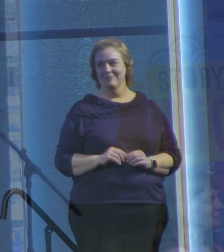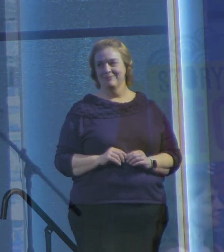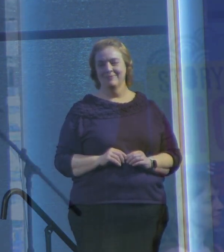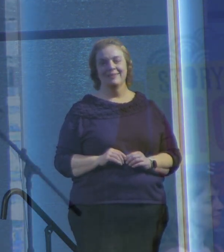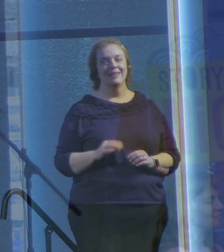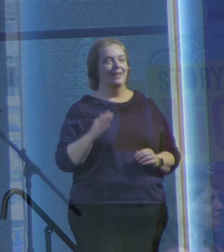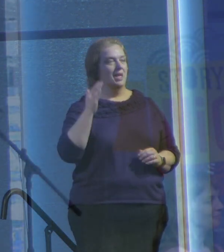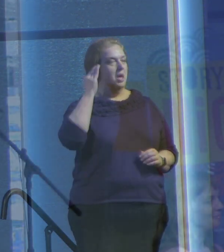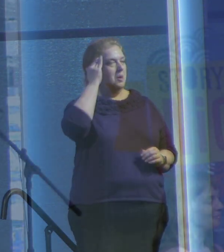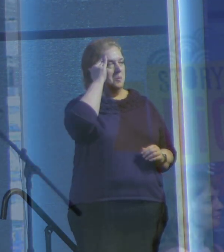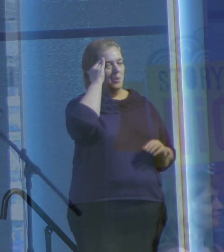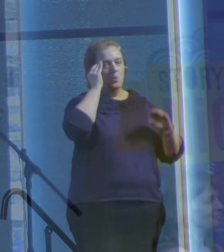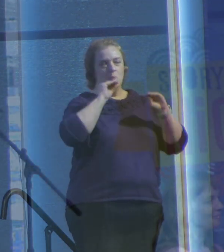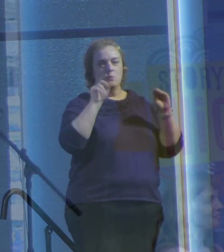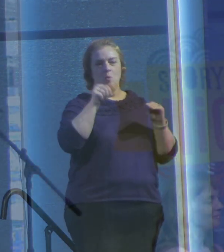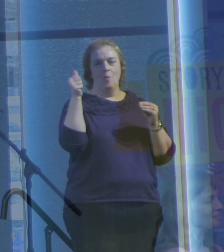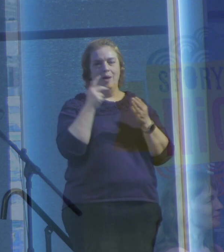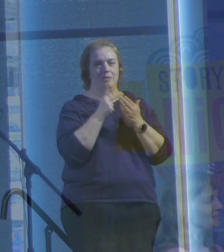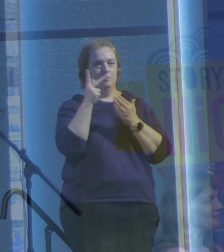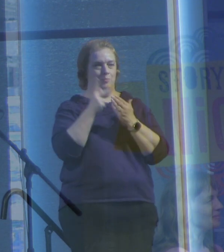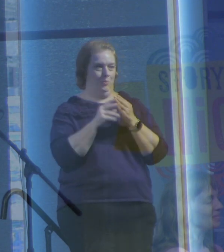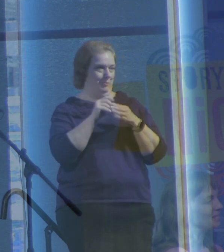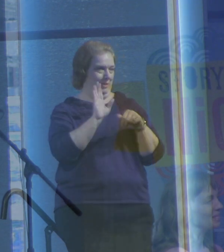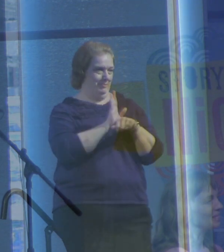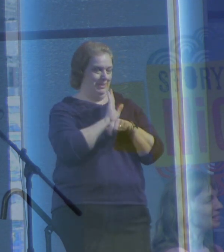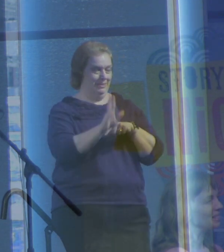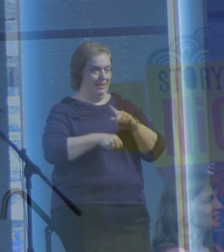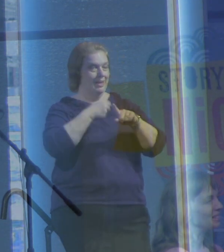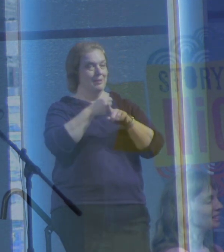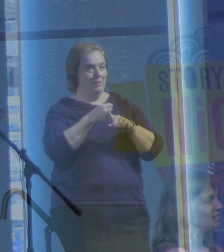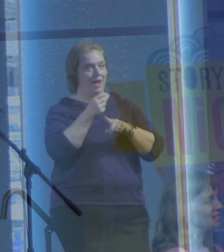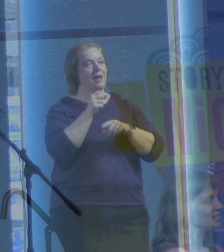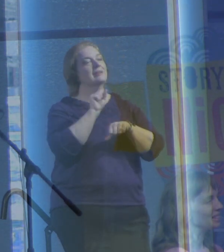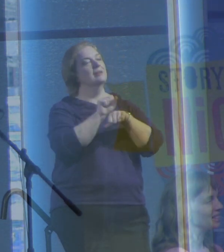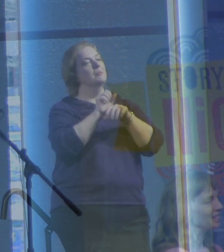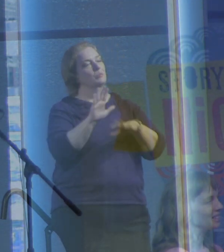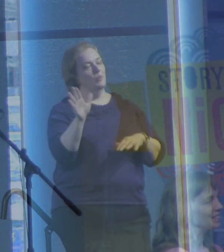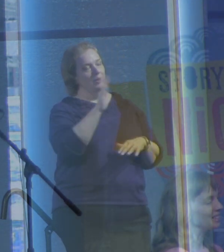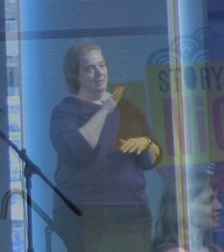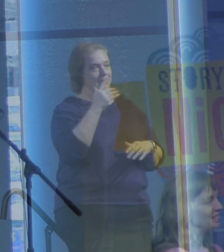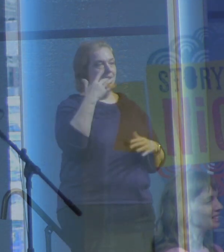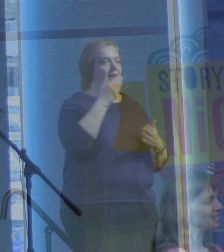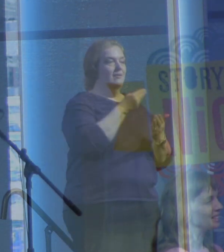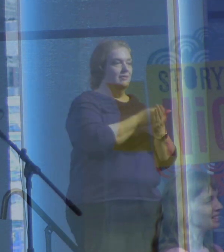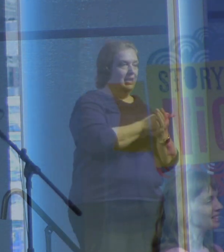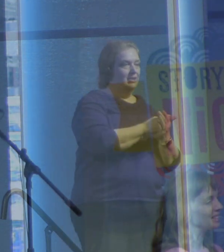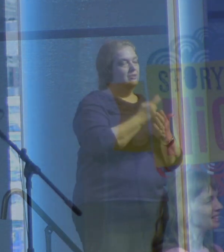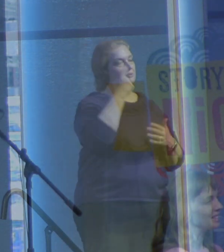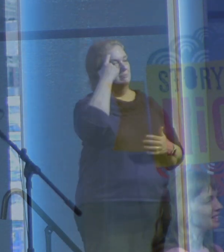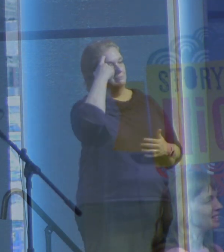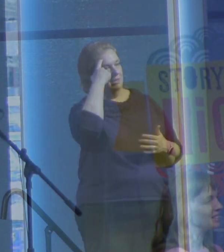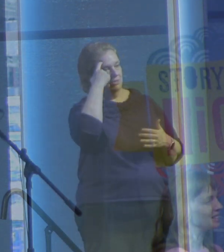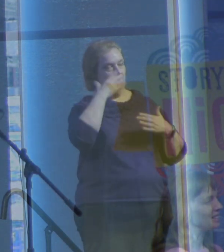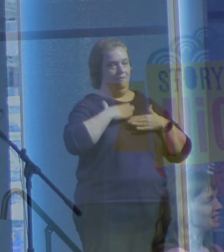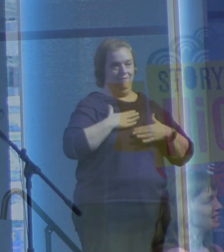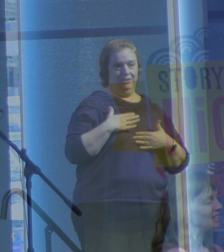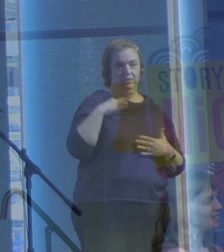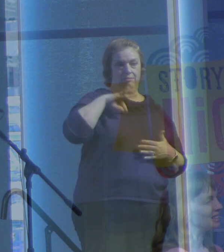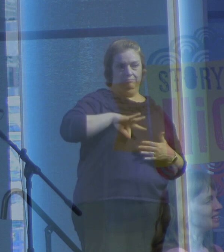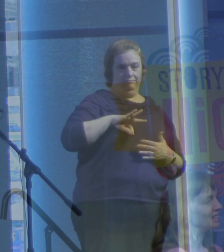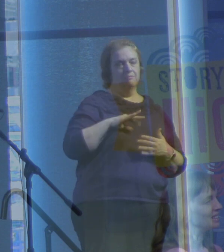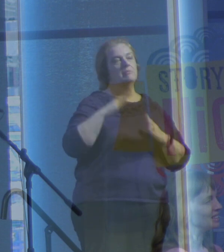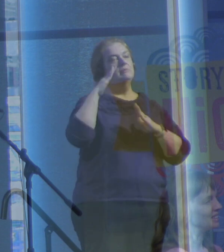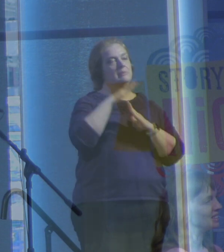We know no other program in a business can impact employees' financial, emotional, and physical well-being more than employee